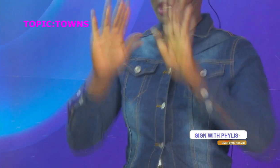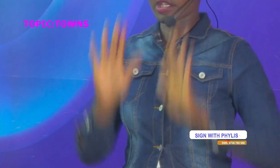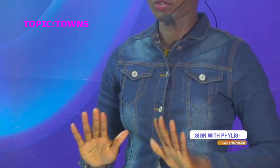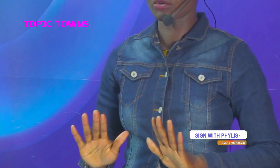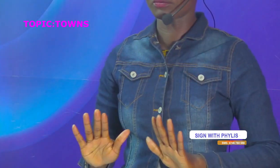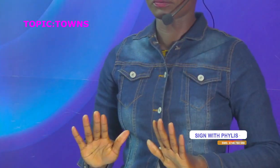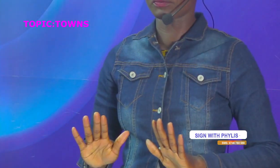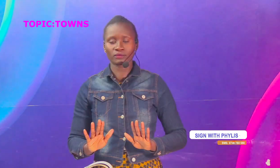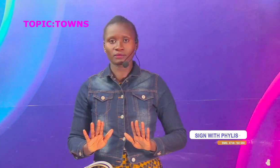Kisumu.